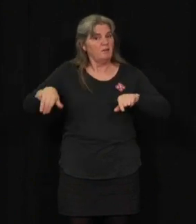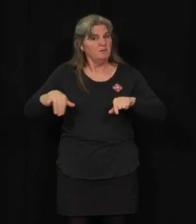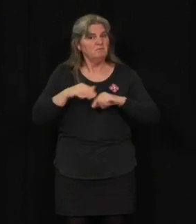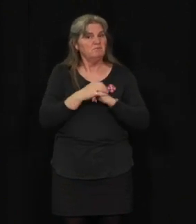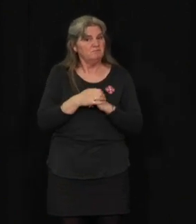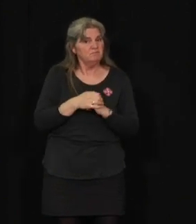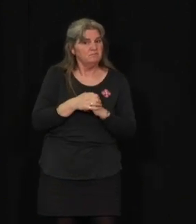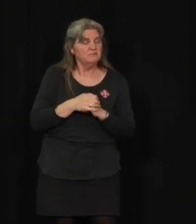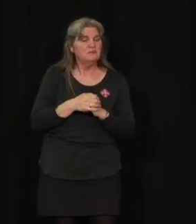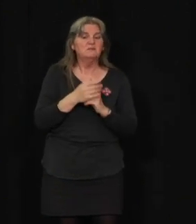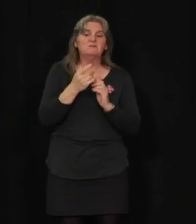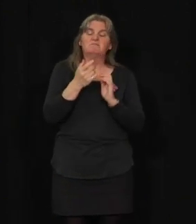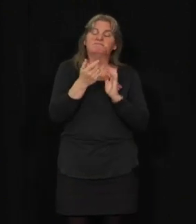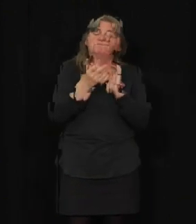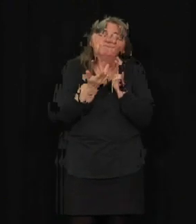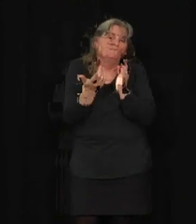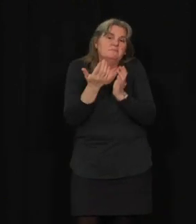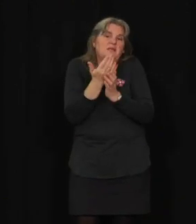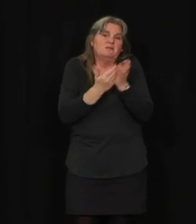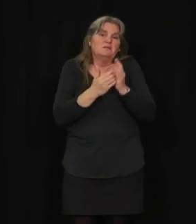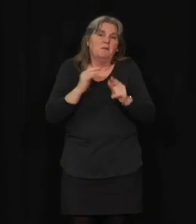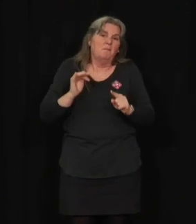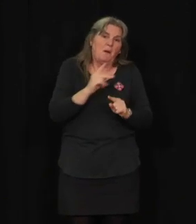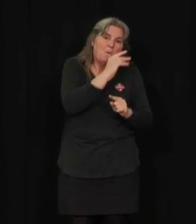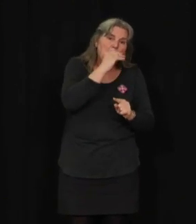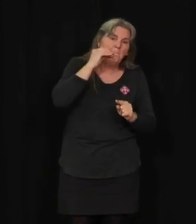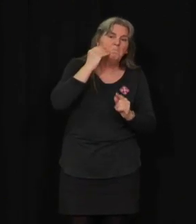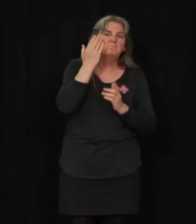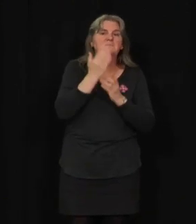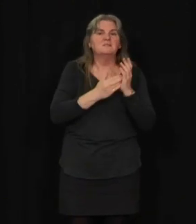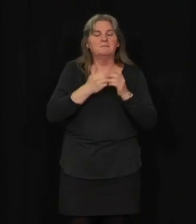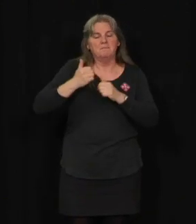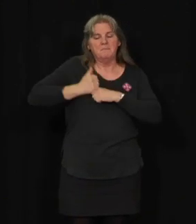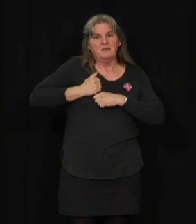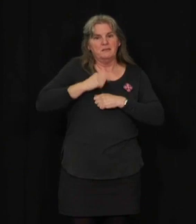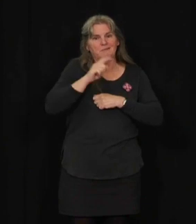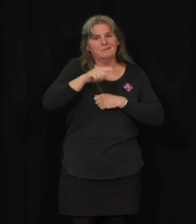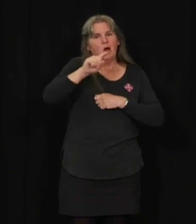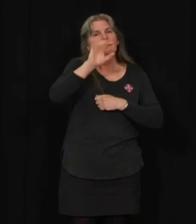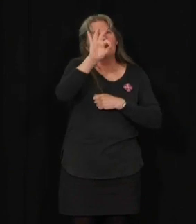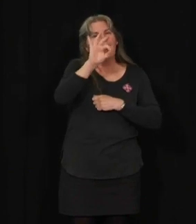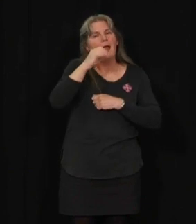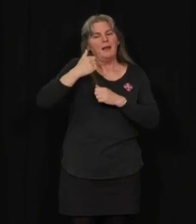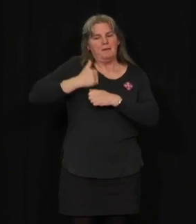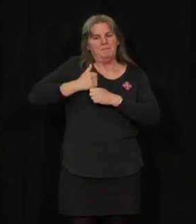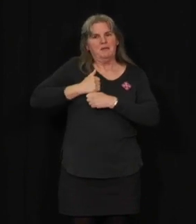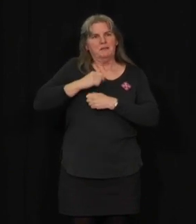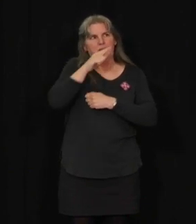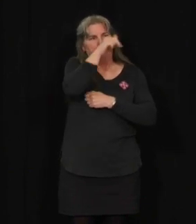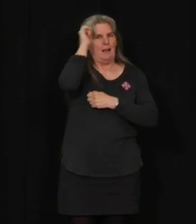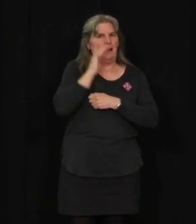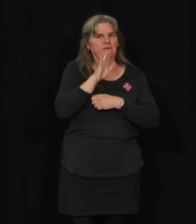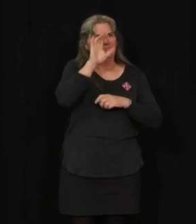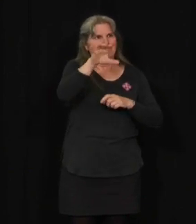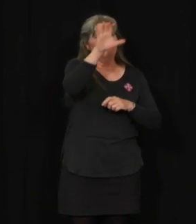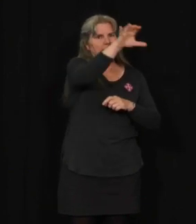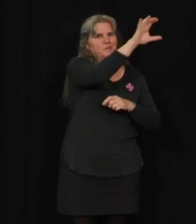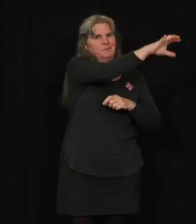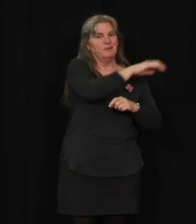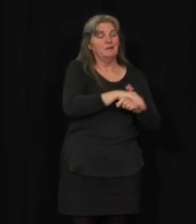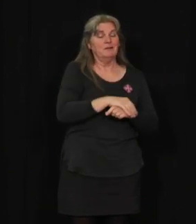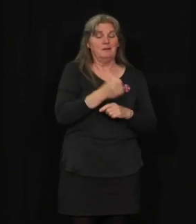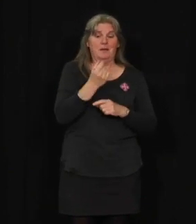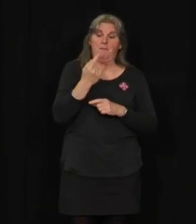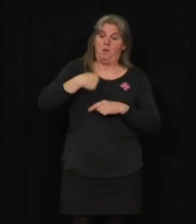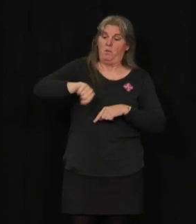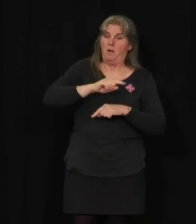who are returning home or military families relocating to one of the 9 U.S. military bases in Alaska. But we can